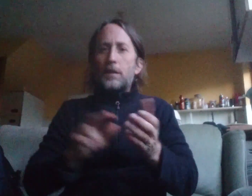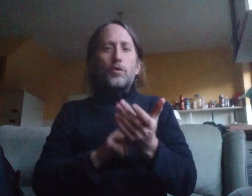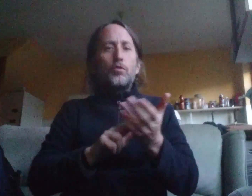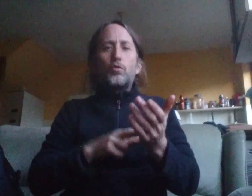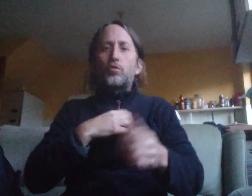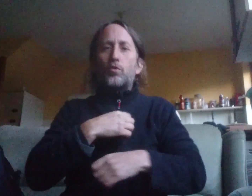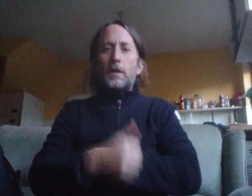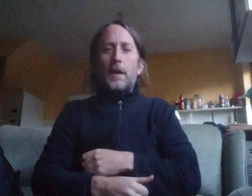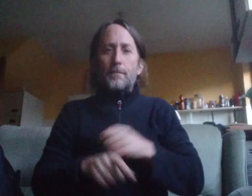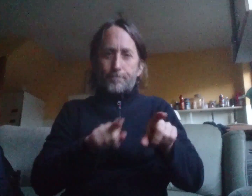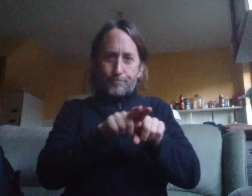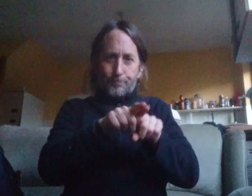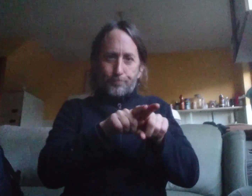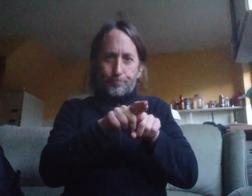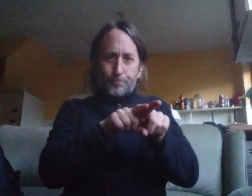today. Paragraph 3.